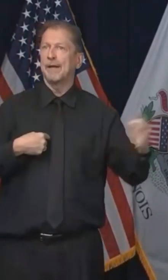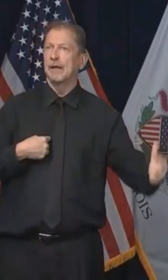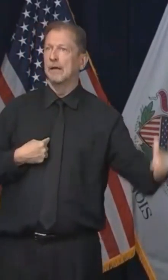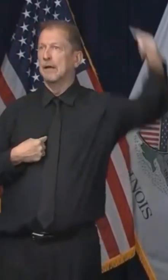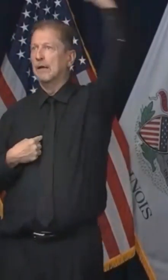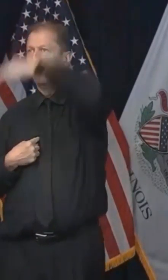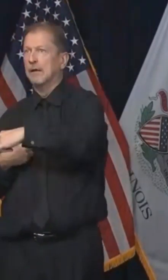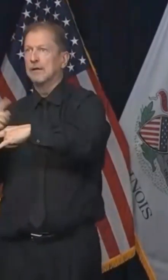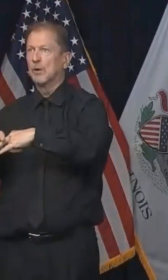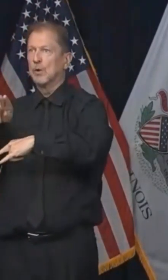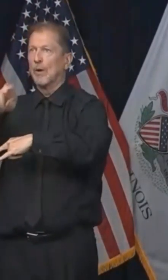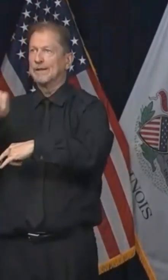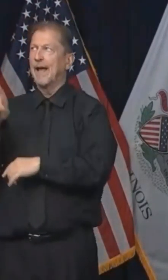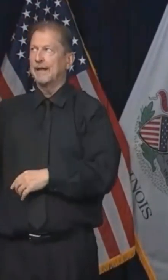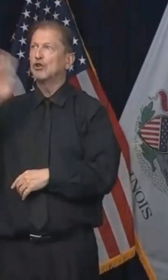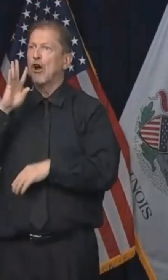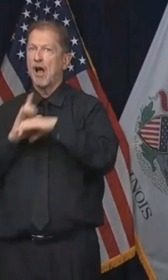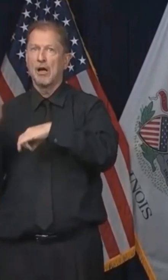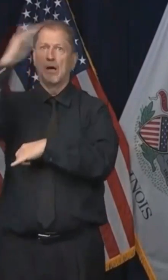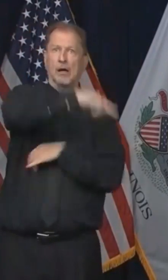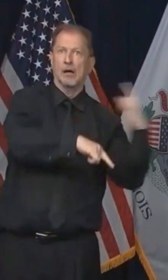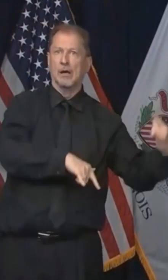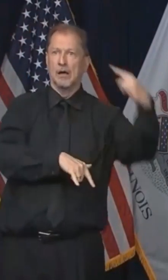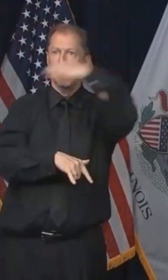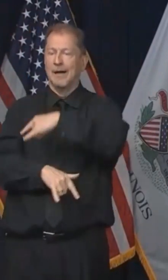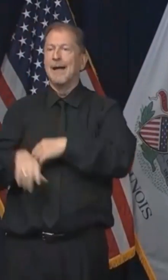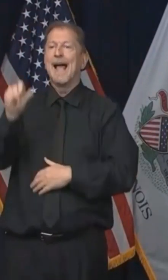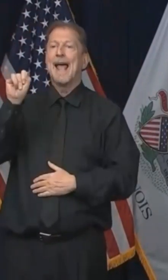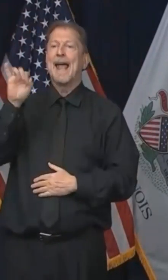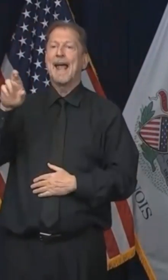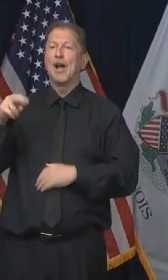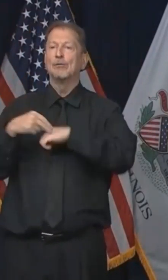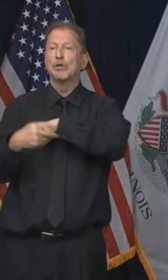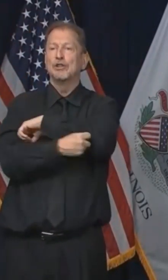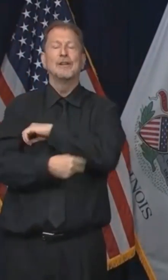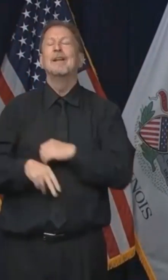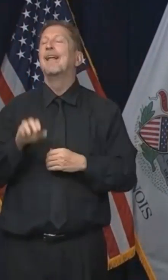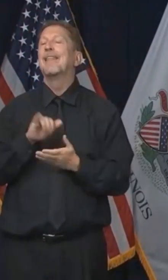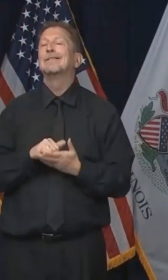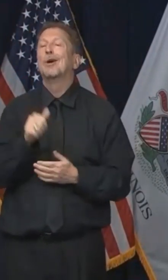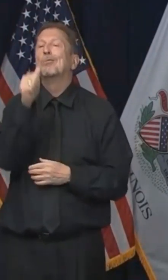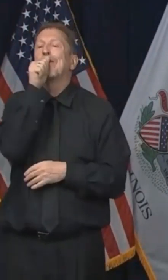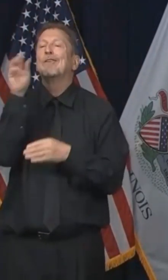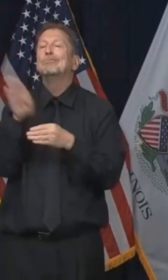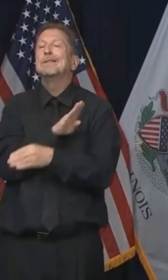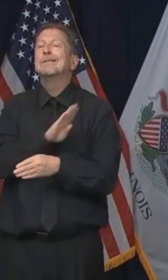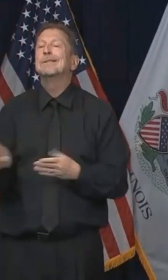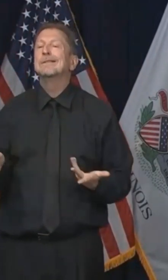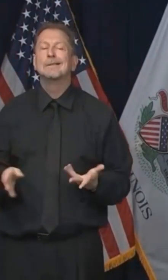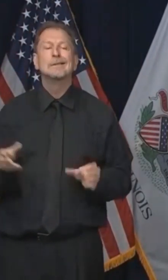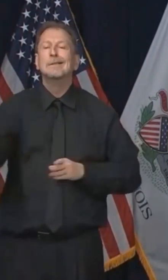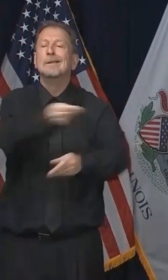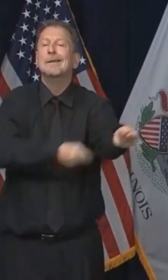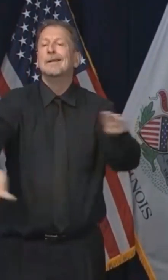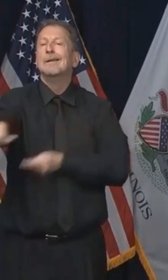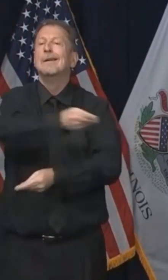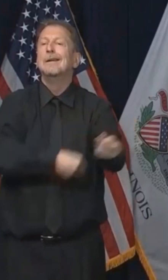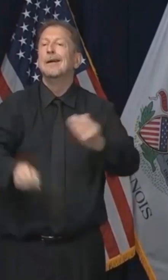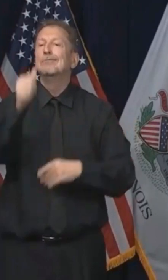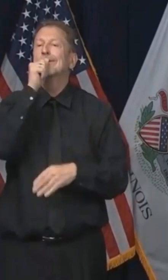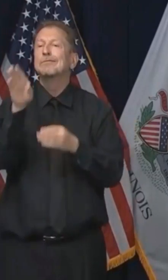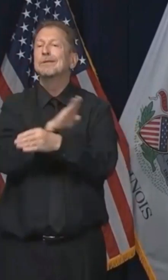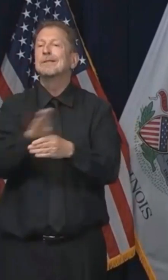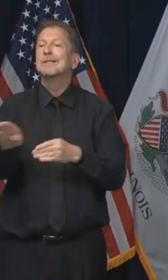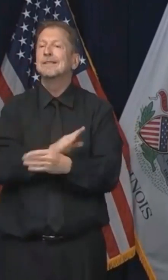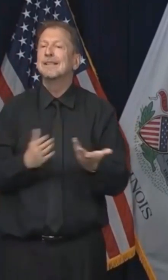States. Well, the reality is that the air bridge is carrying private goods for private companies. It can be PPE,